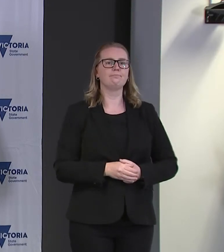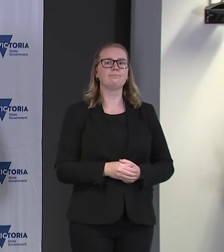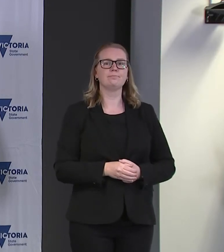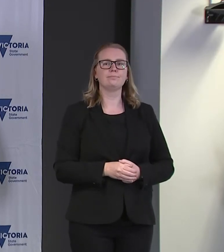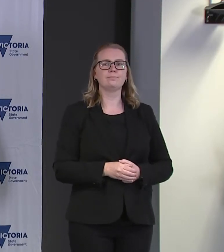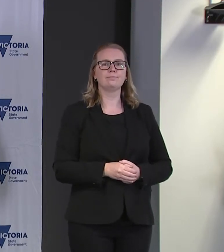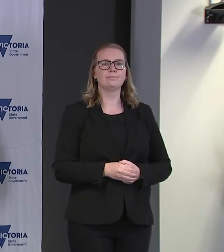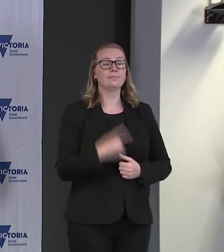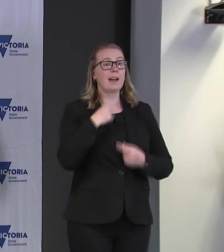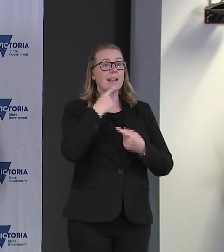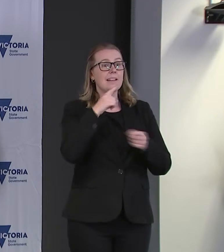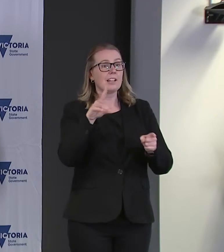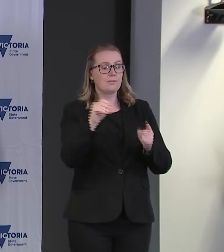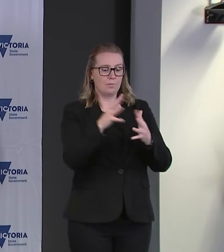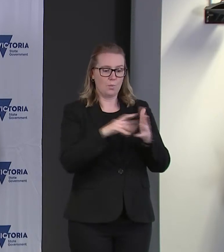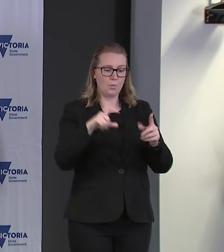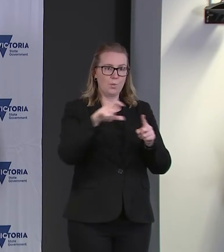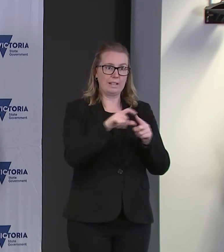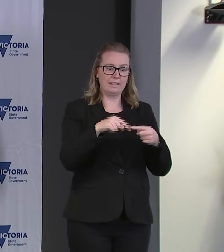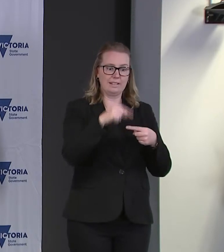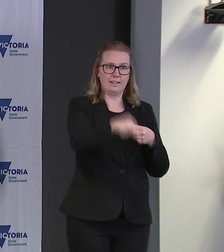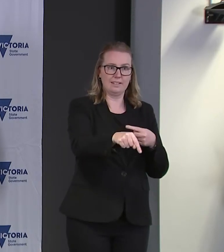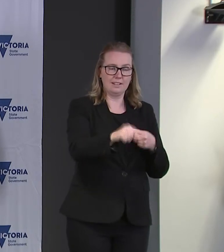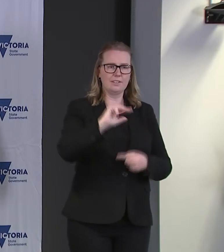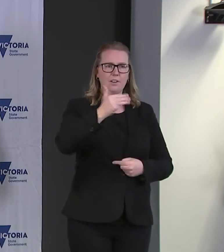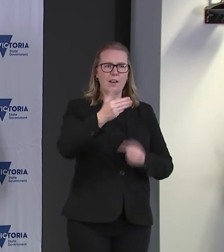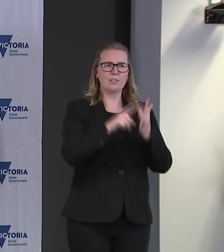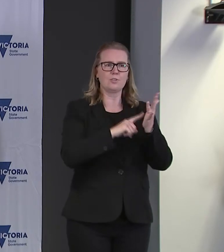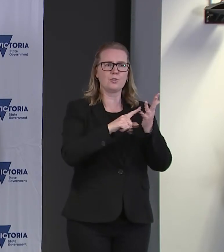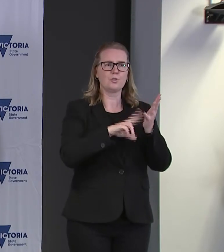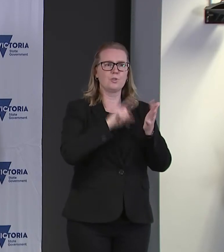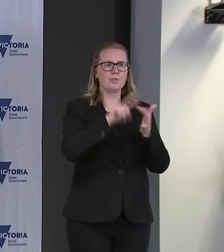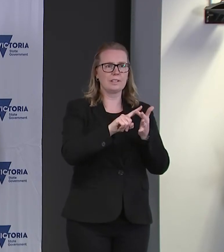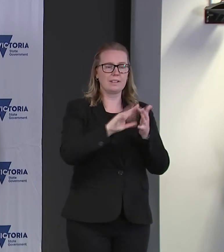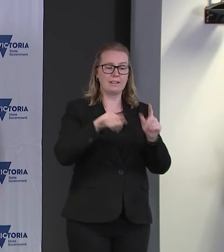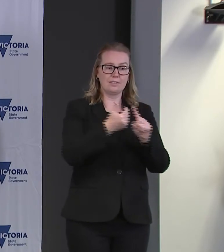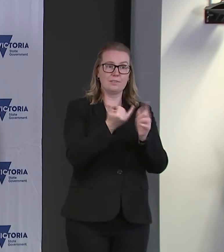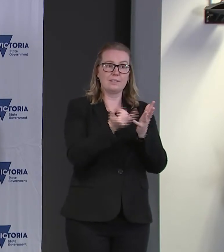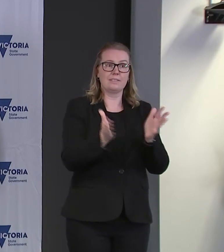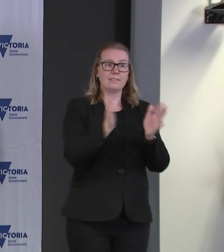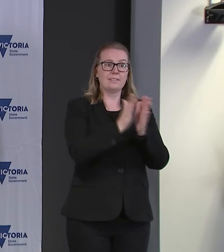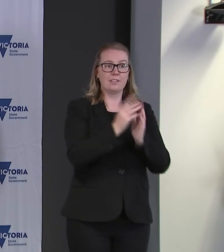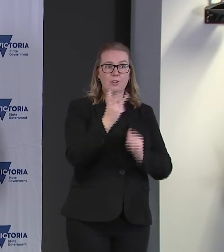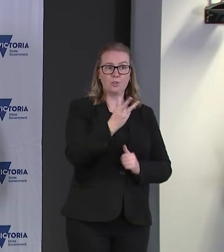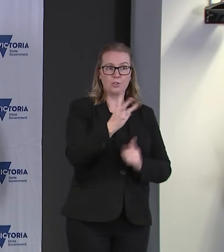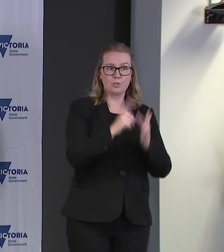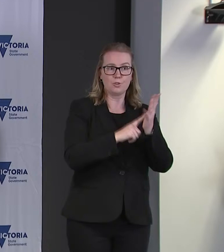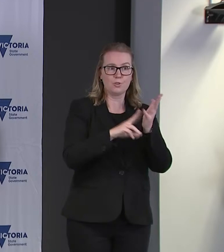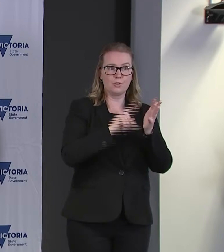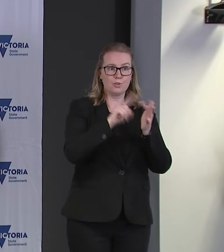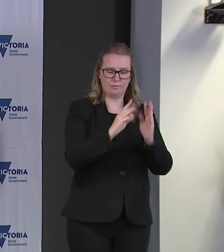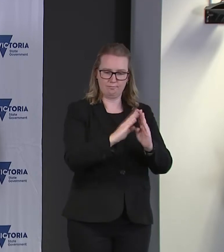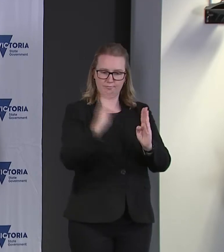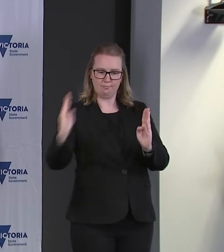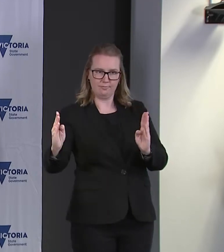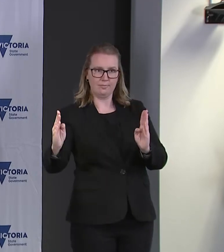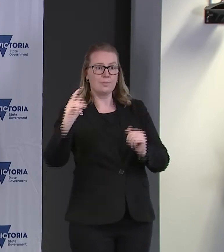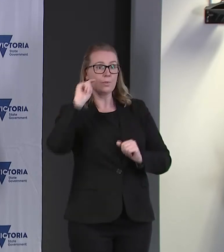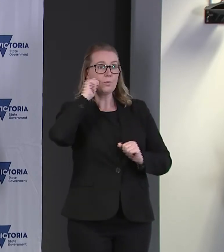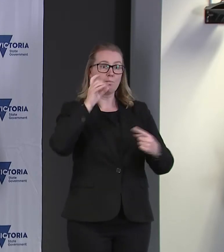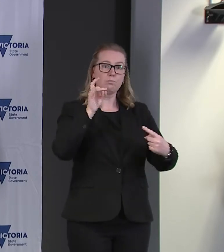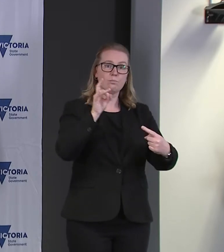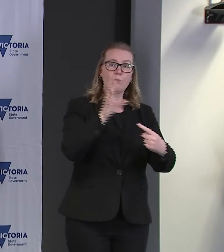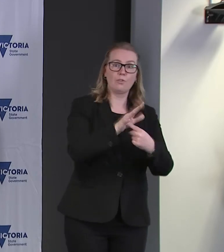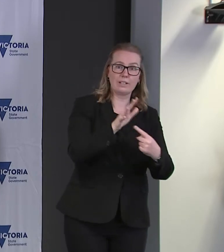further announce that from Wednesday, this coming Wednesday, the 9th of June, until Sunday, the 13th of June, we will prioritise